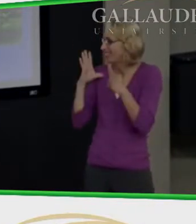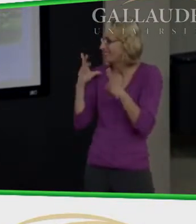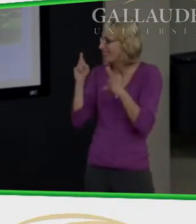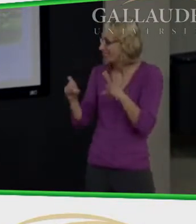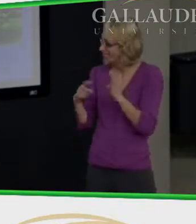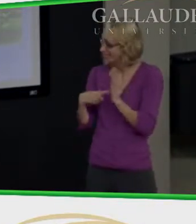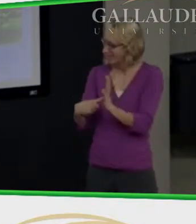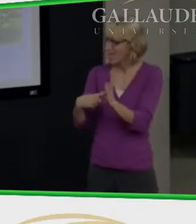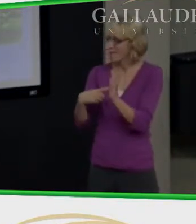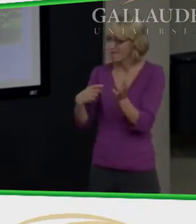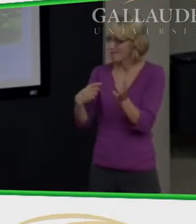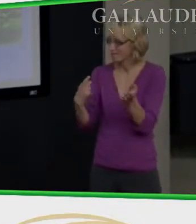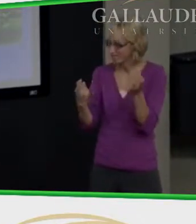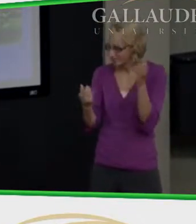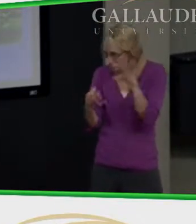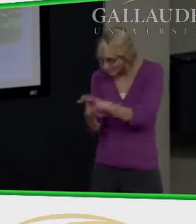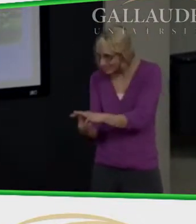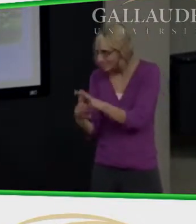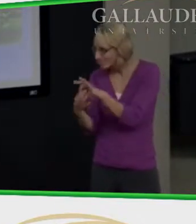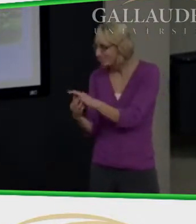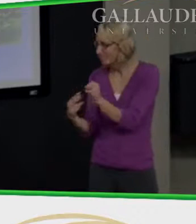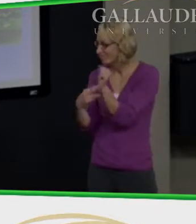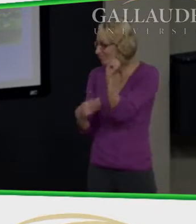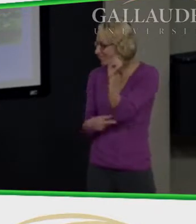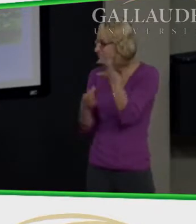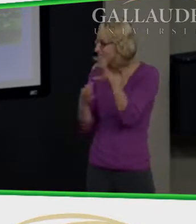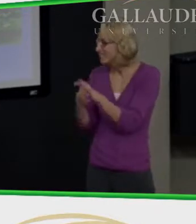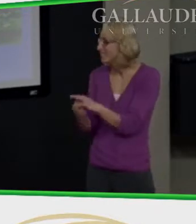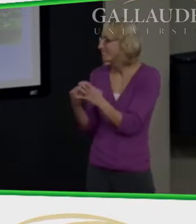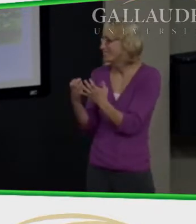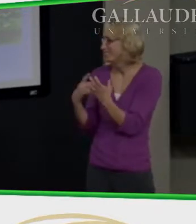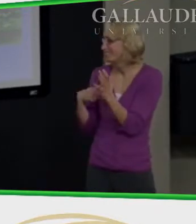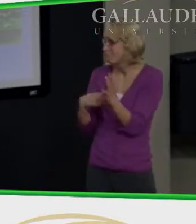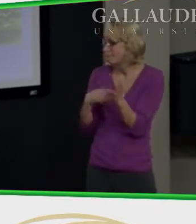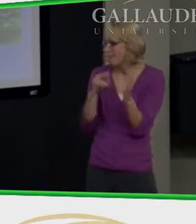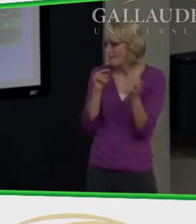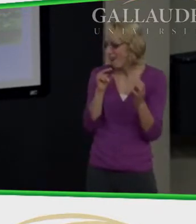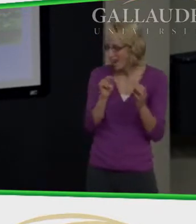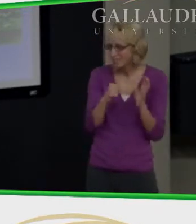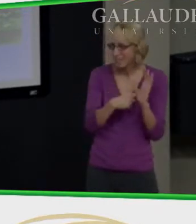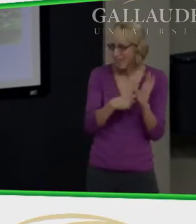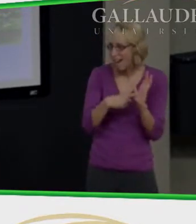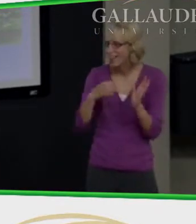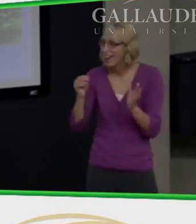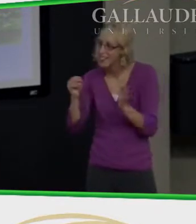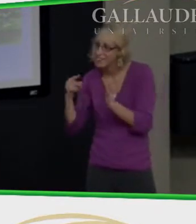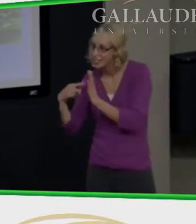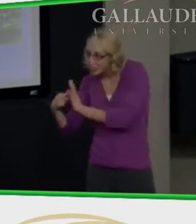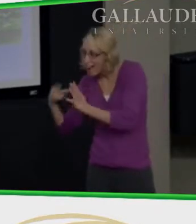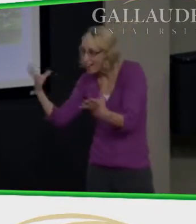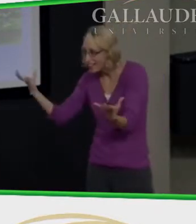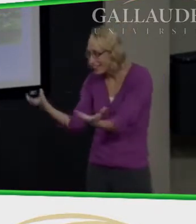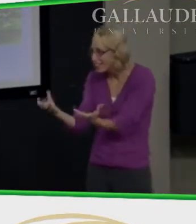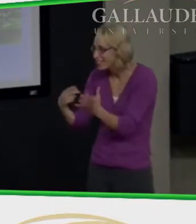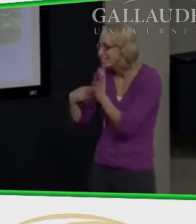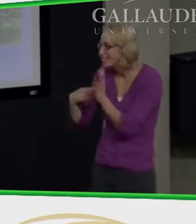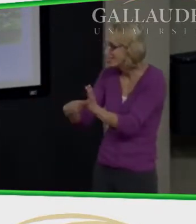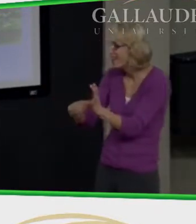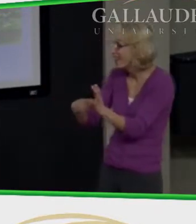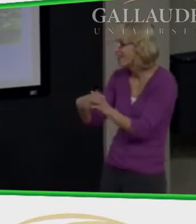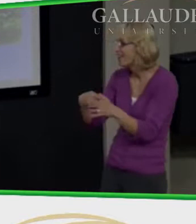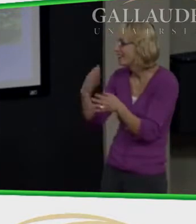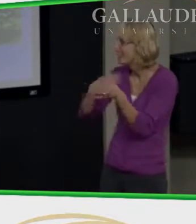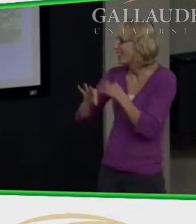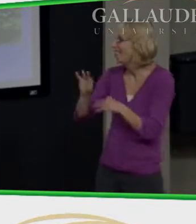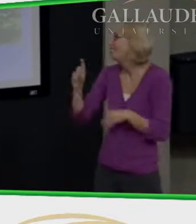for example. So this bodes well for giving teachers tools for bridging the non-symbolic